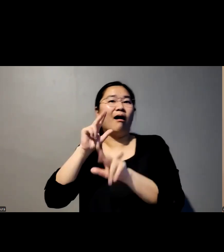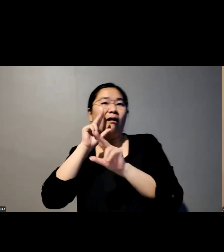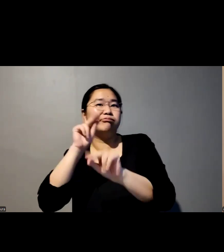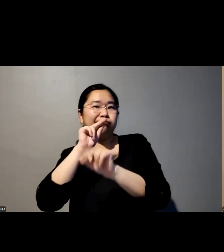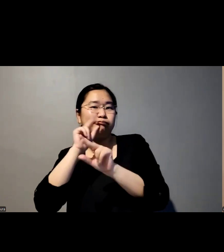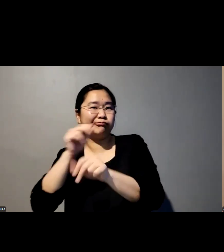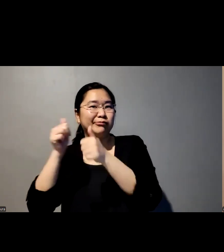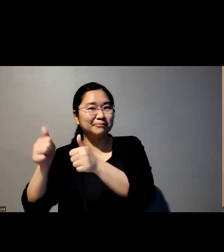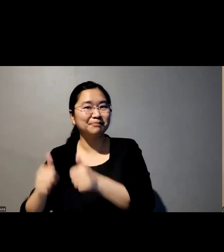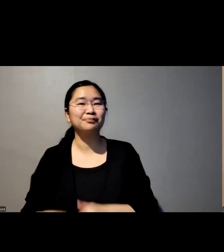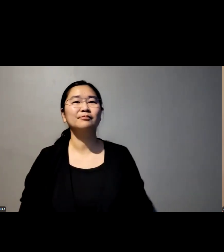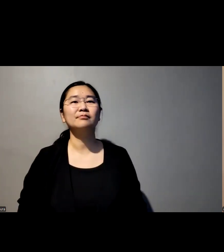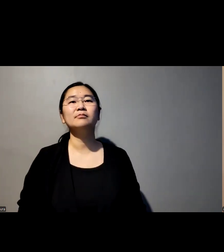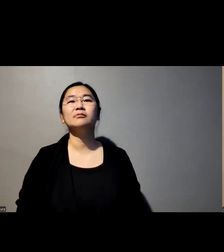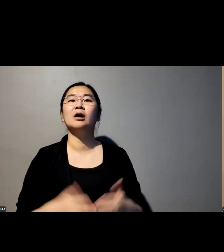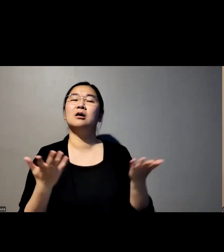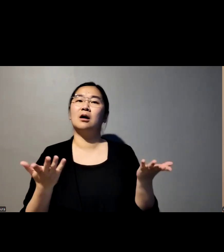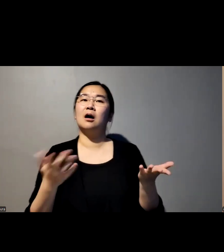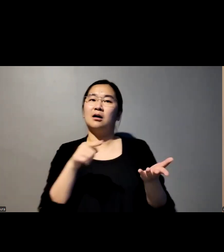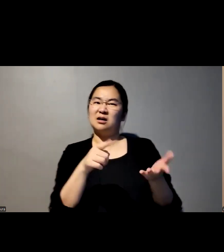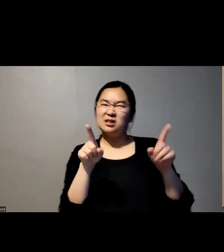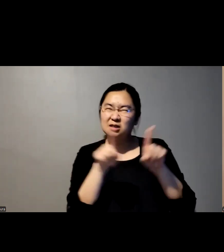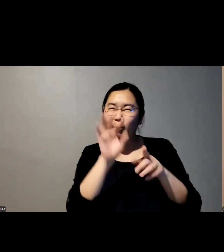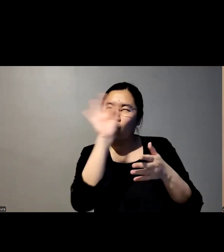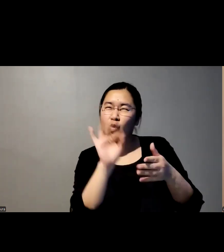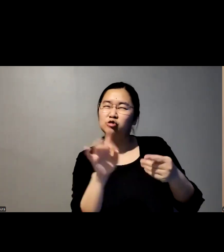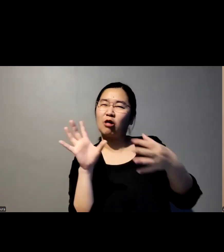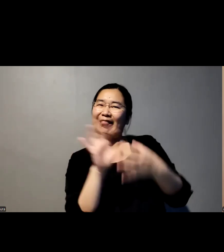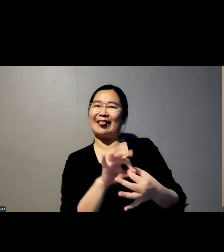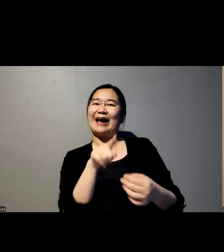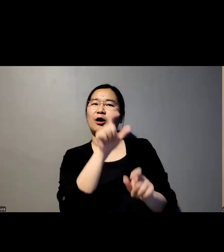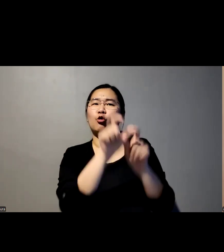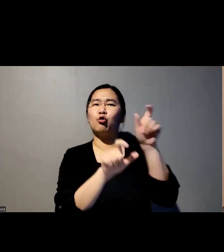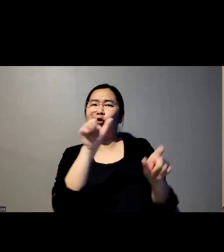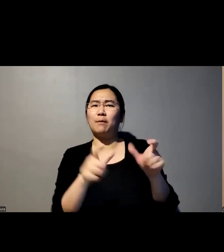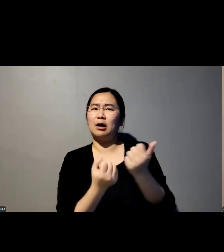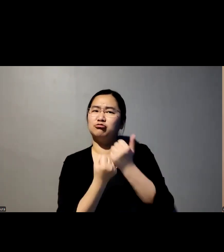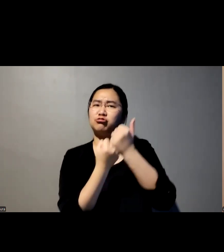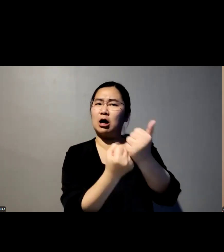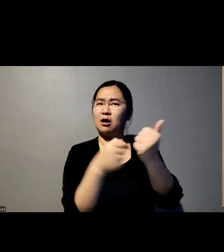Daniel, we aren't able to hear you.